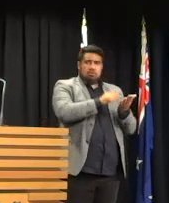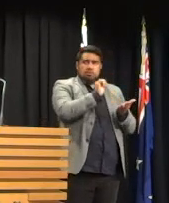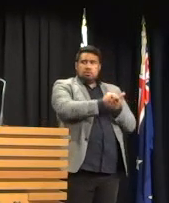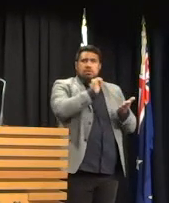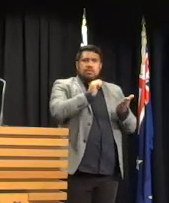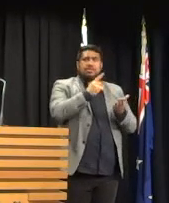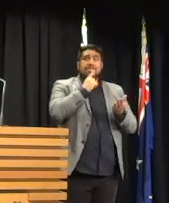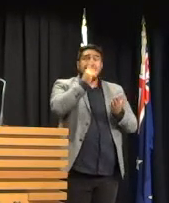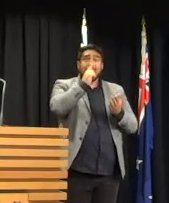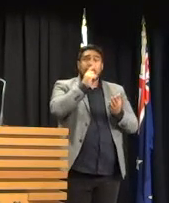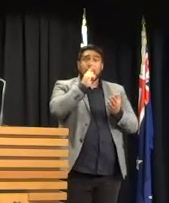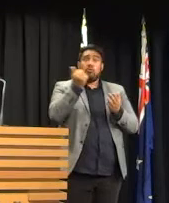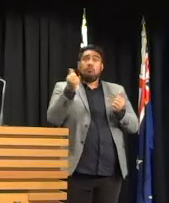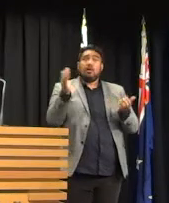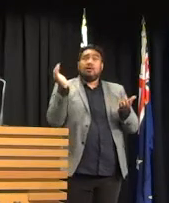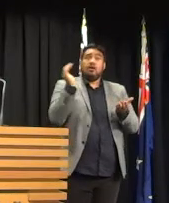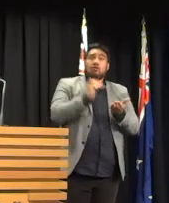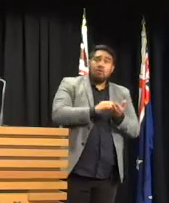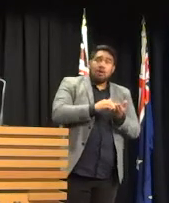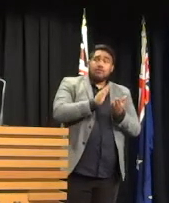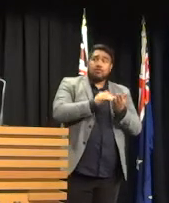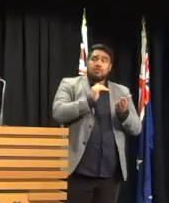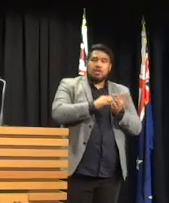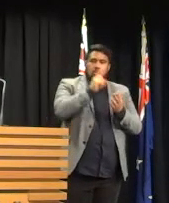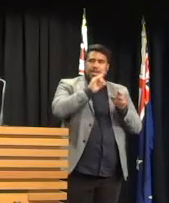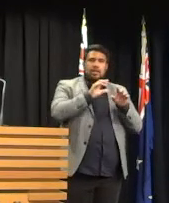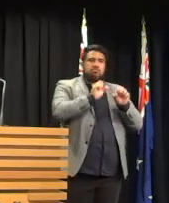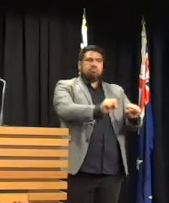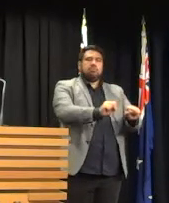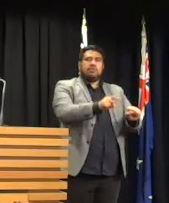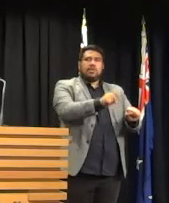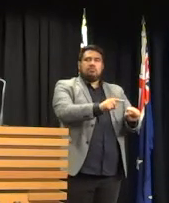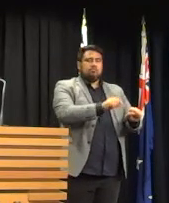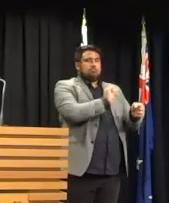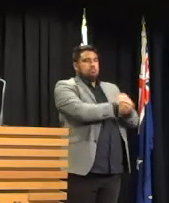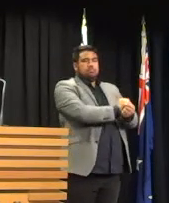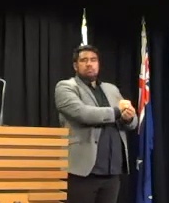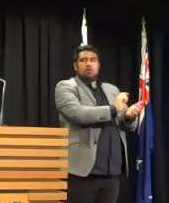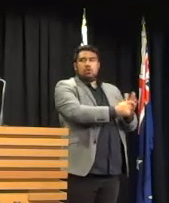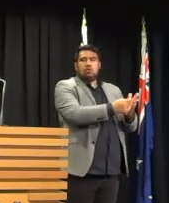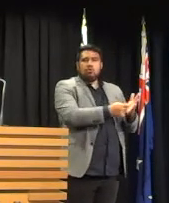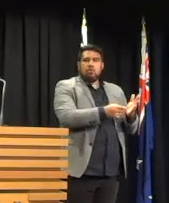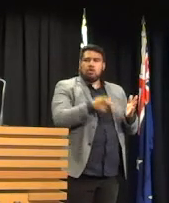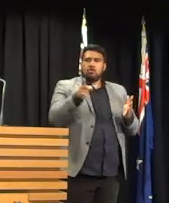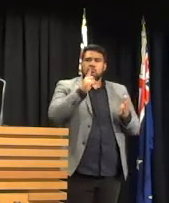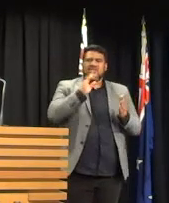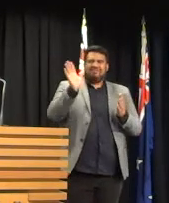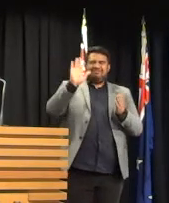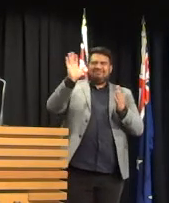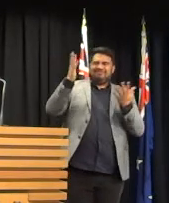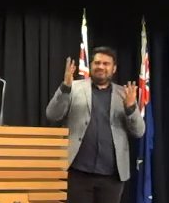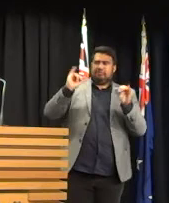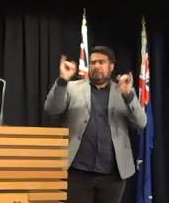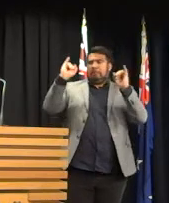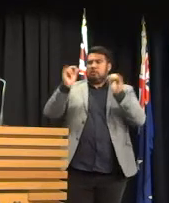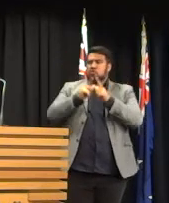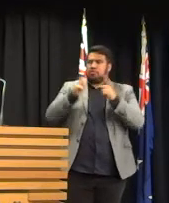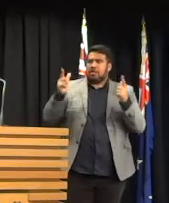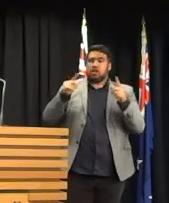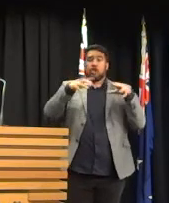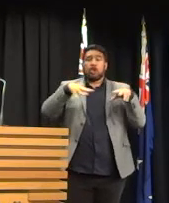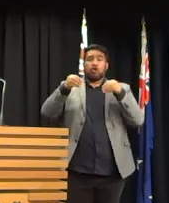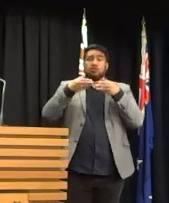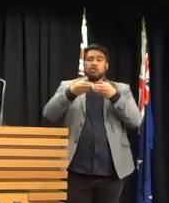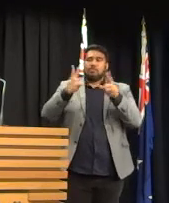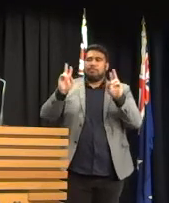arrivals. At the time, Labour called it scaremongering, and again, the ghost ships call. Do you think that legislation is warranted, or if you don't think